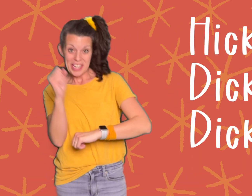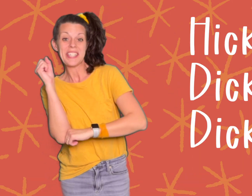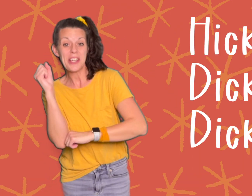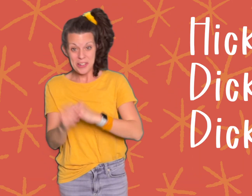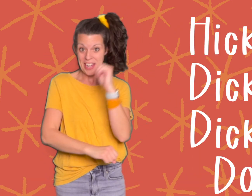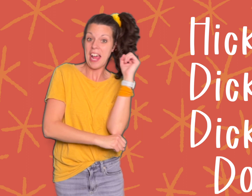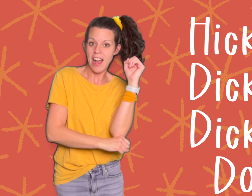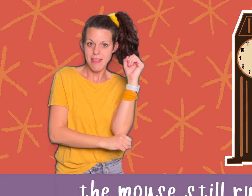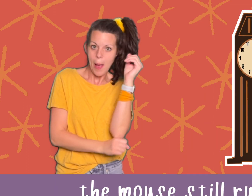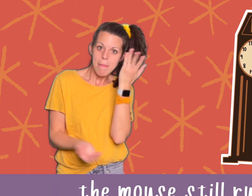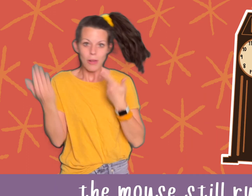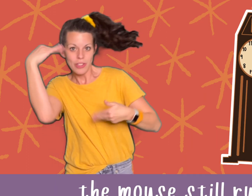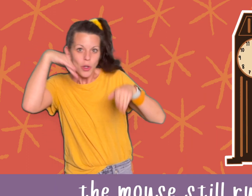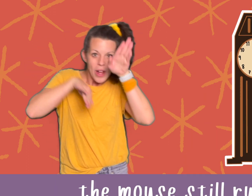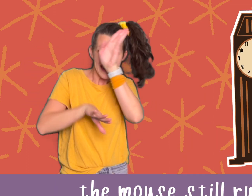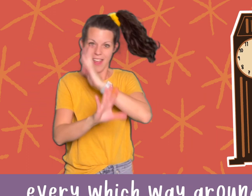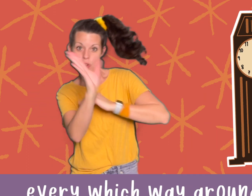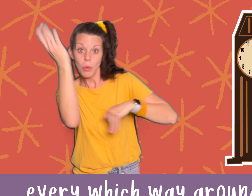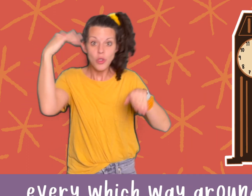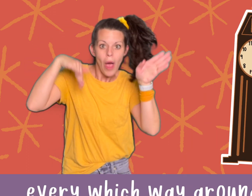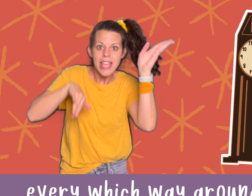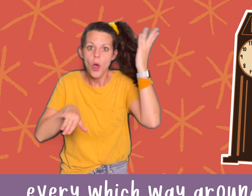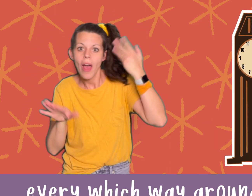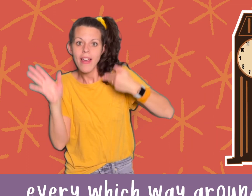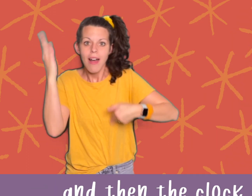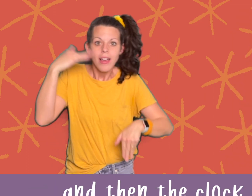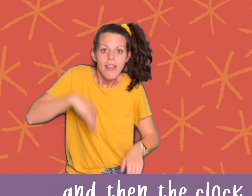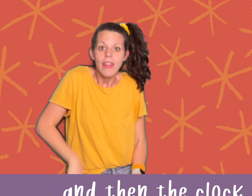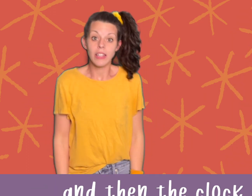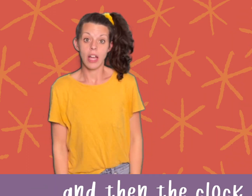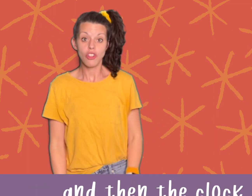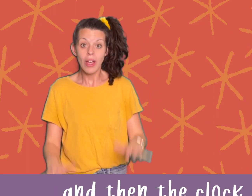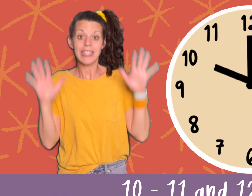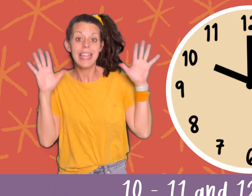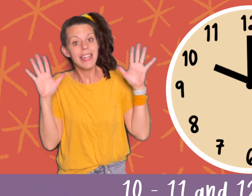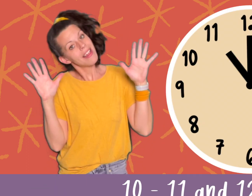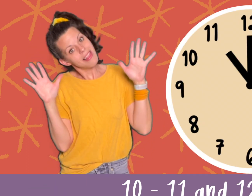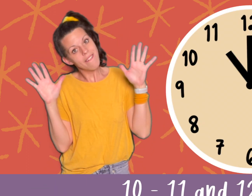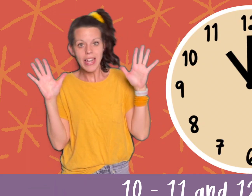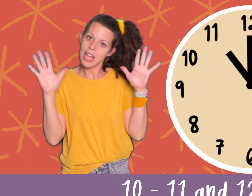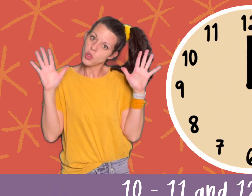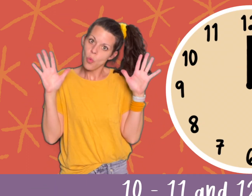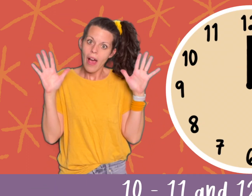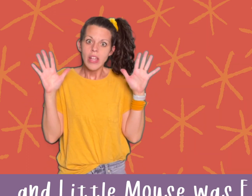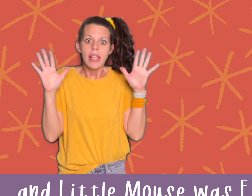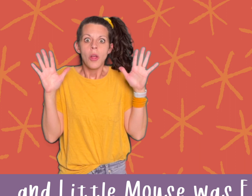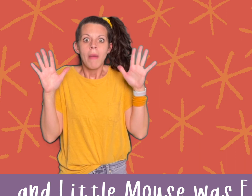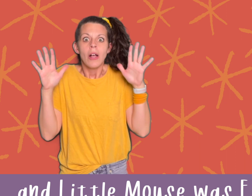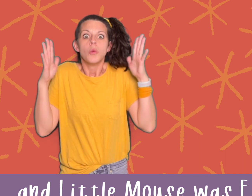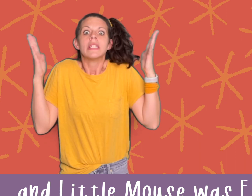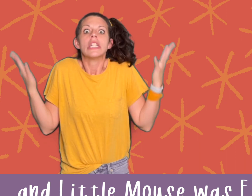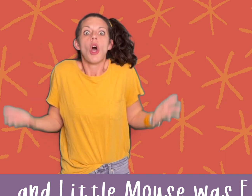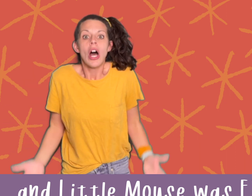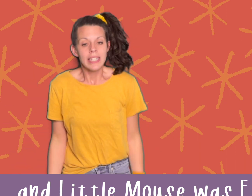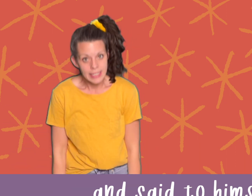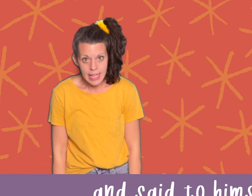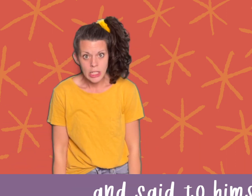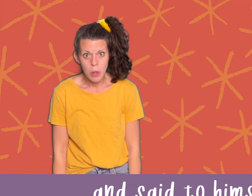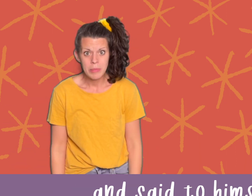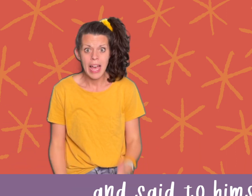dickory dock. The mouse are running every which way around the clock. And then the clock struck ten, eleven, and twelve. And little mouse was exhausted and said to himself,